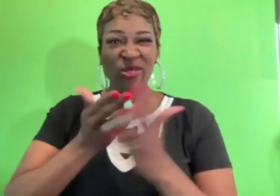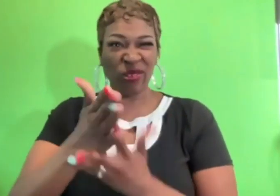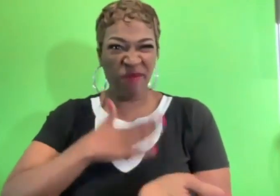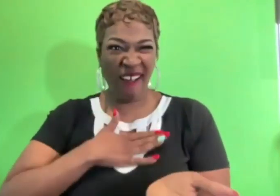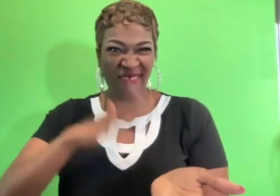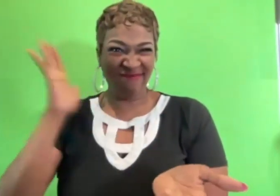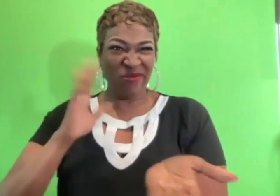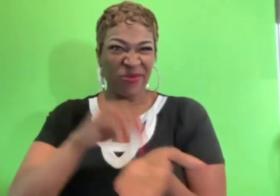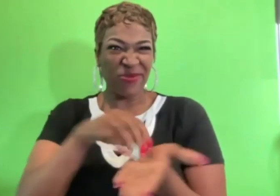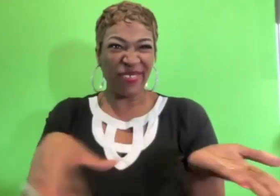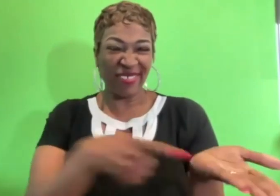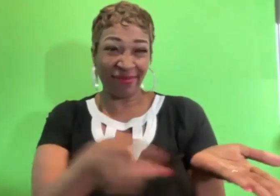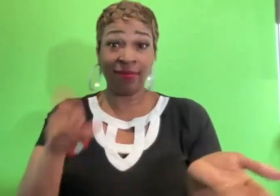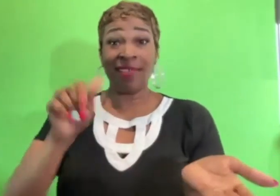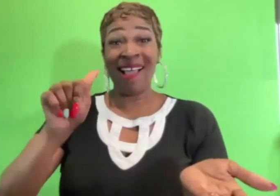PhDs.